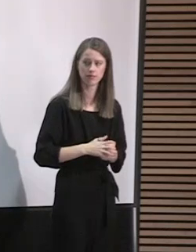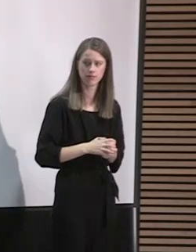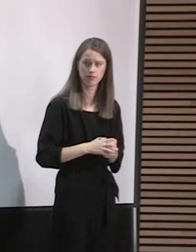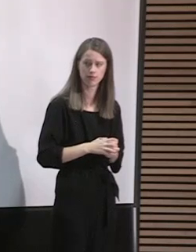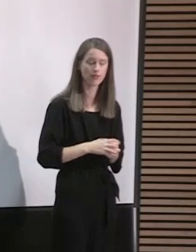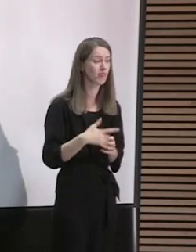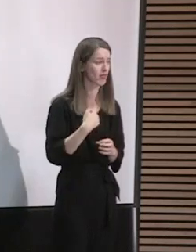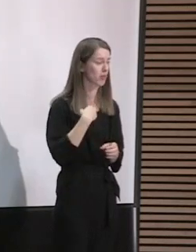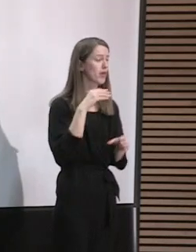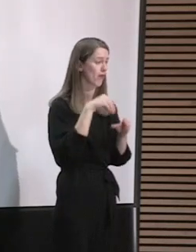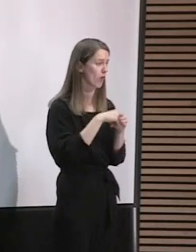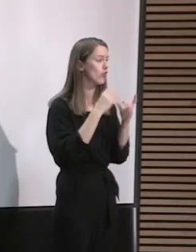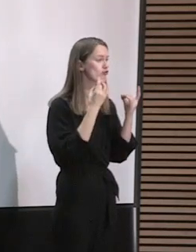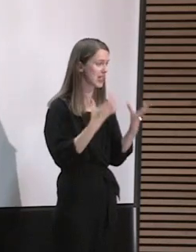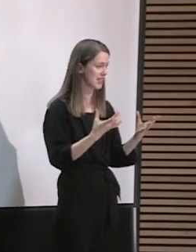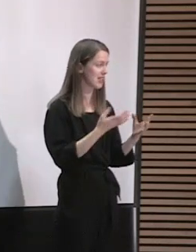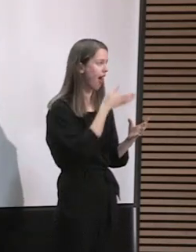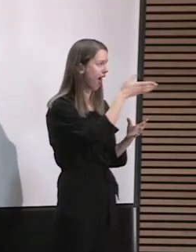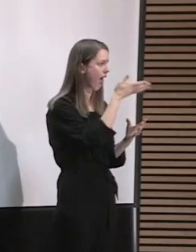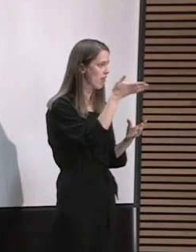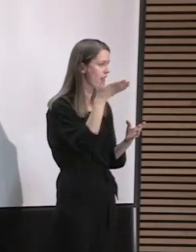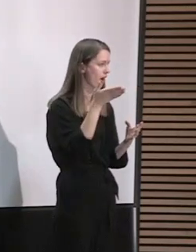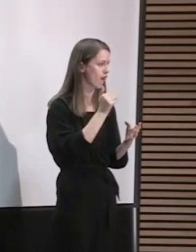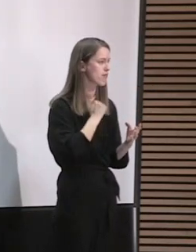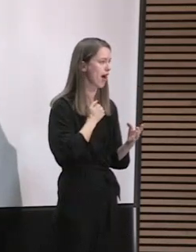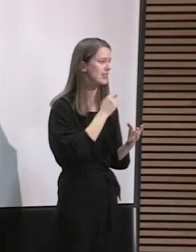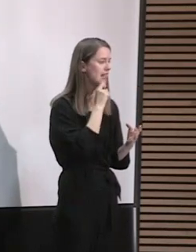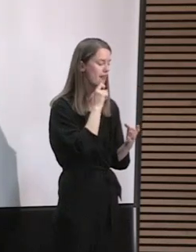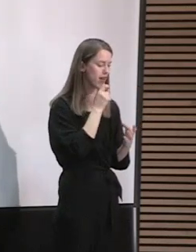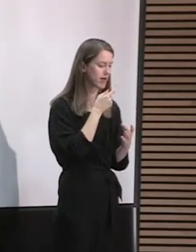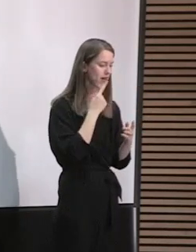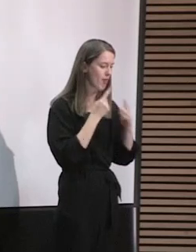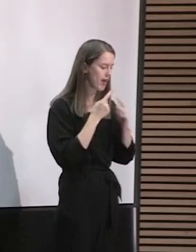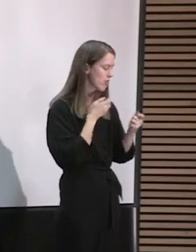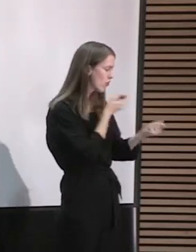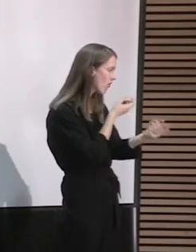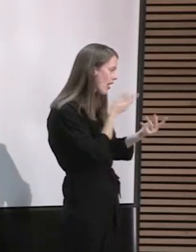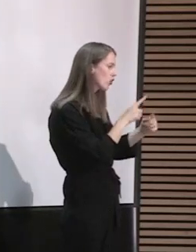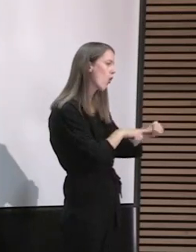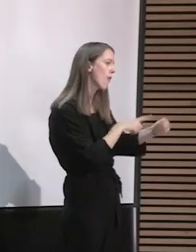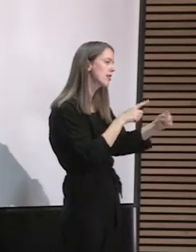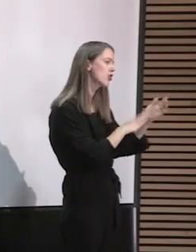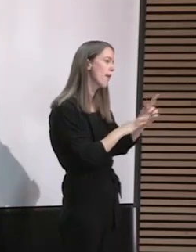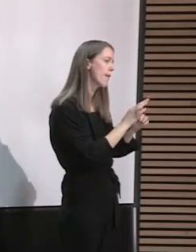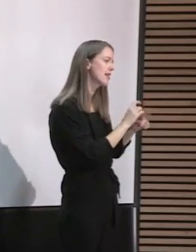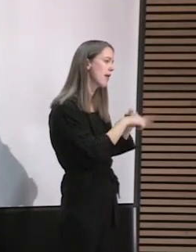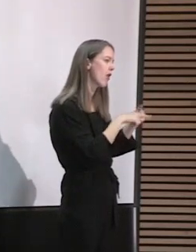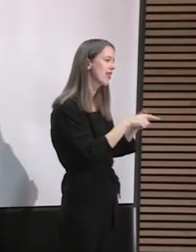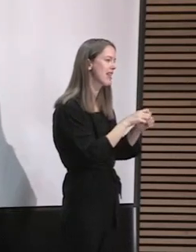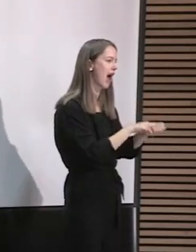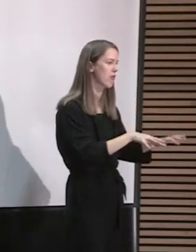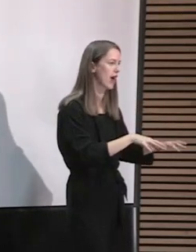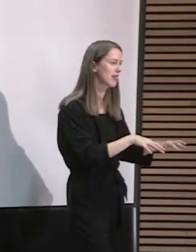I've been involved already, as have other members of my staff, in briefing opposition MPs about this particular outbreak.